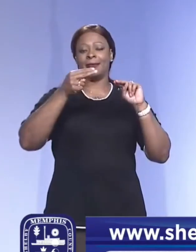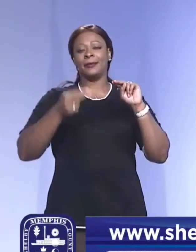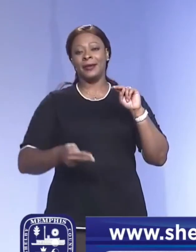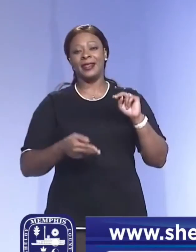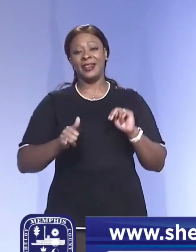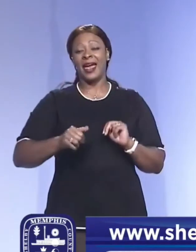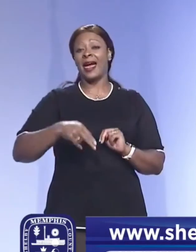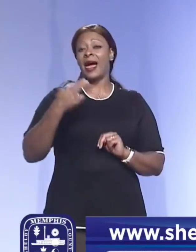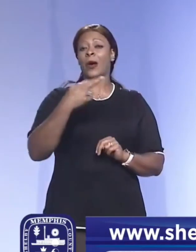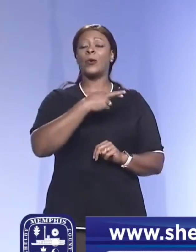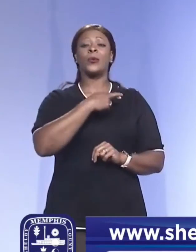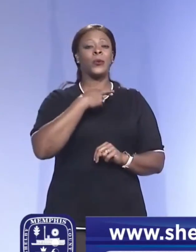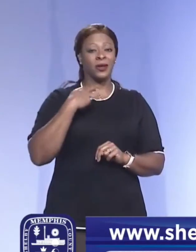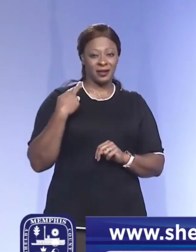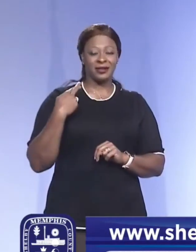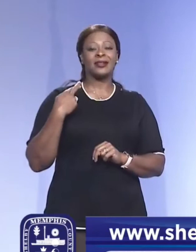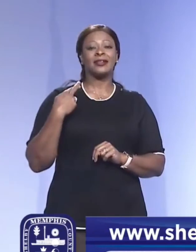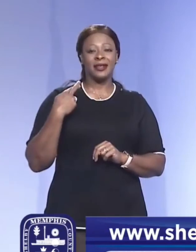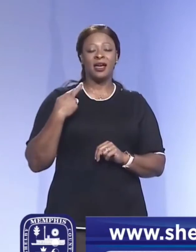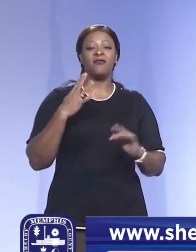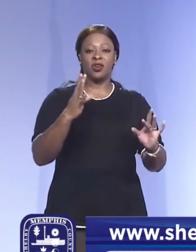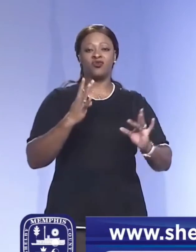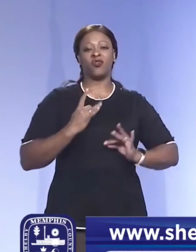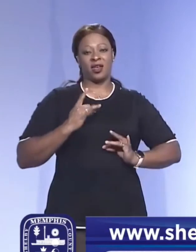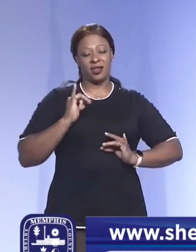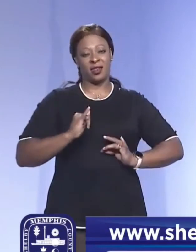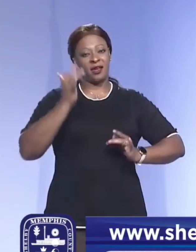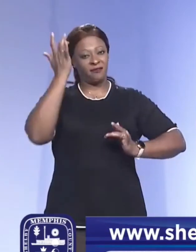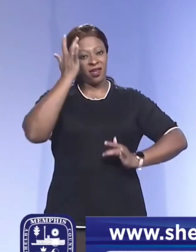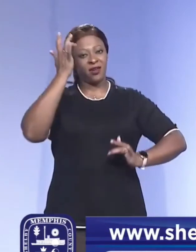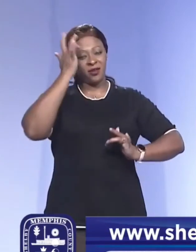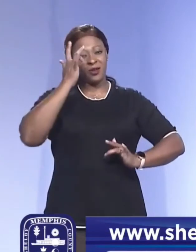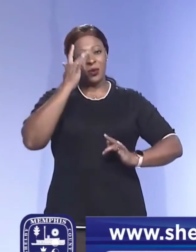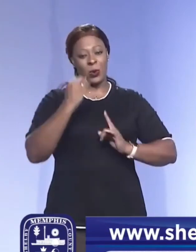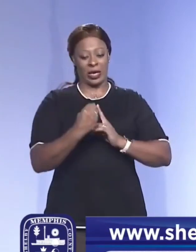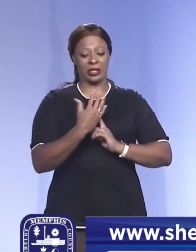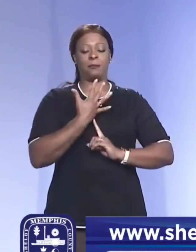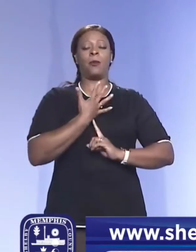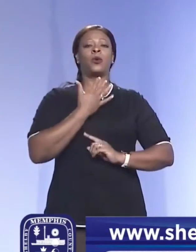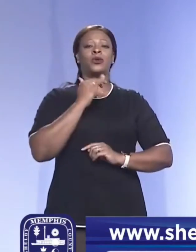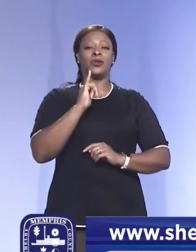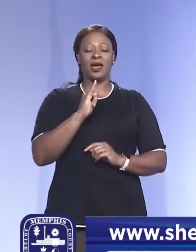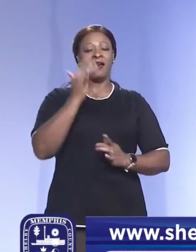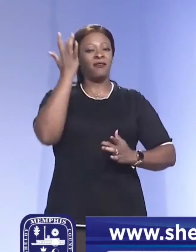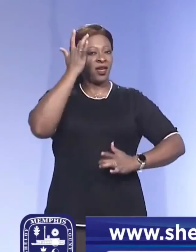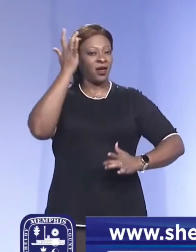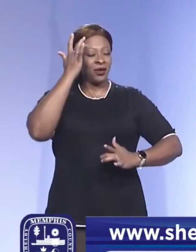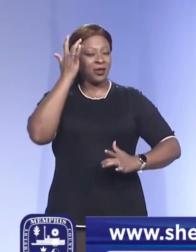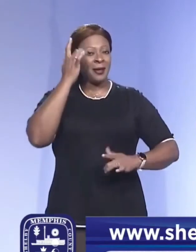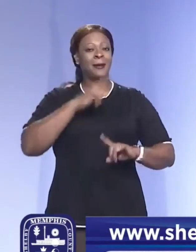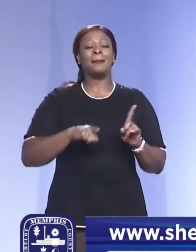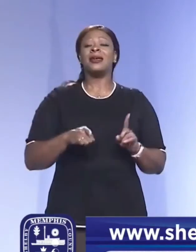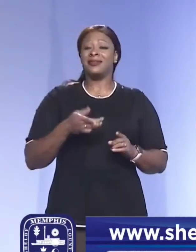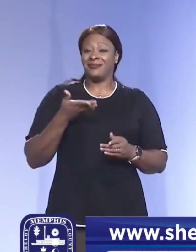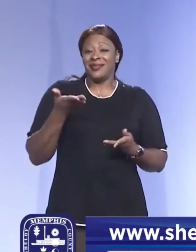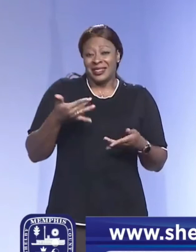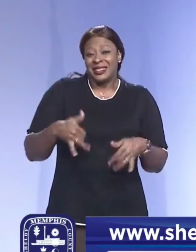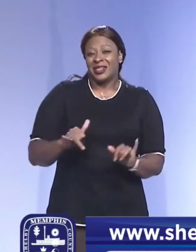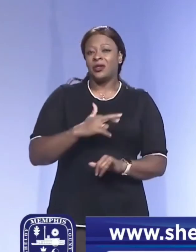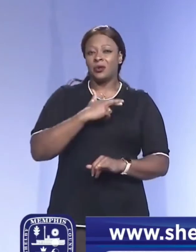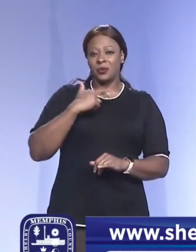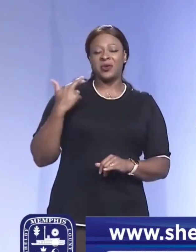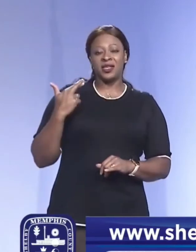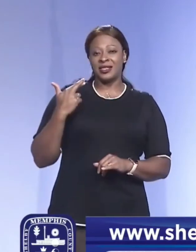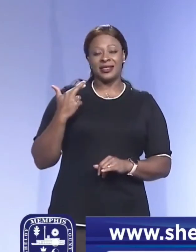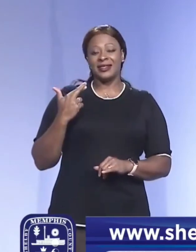risk of contracting the virus or being exposed to the virus. But there is a risk. I